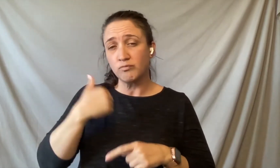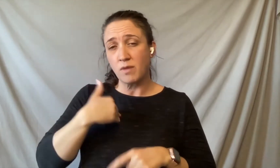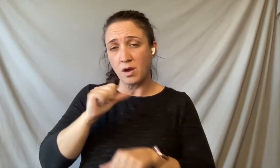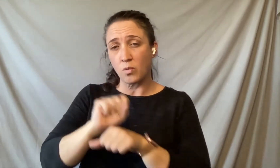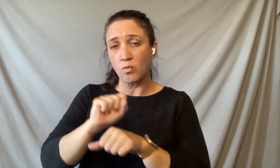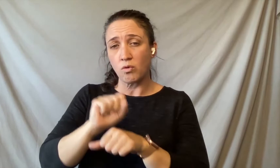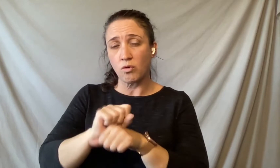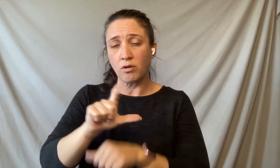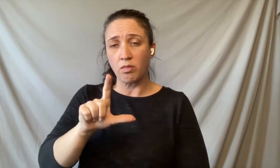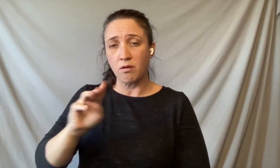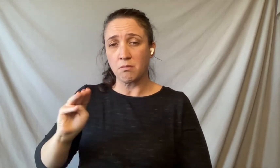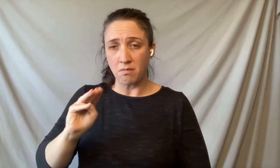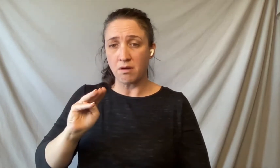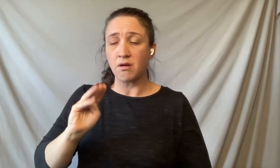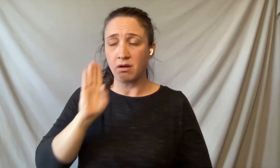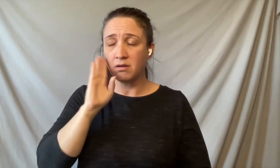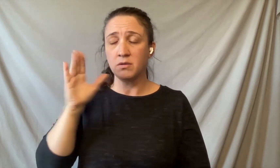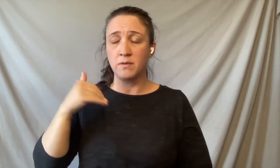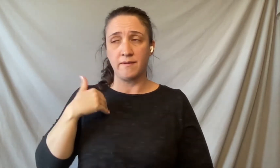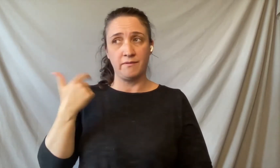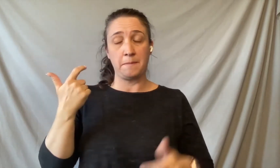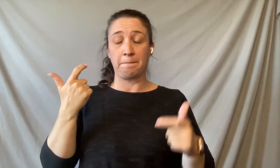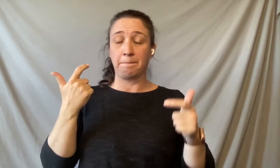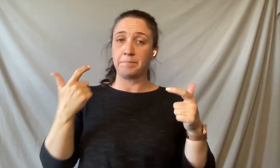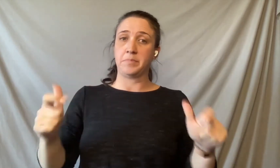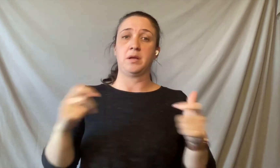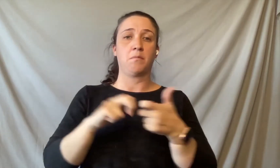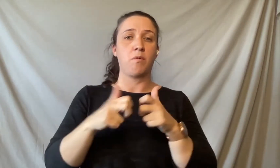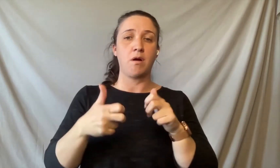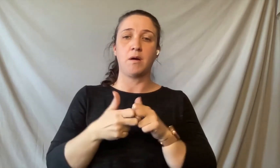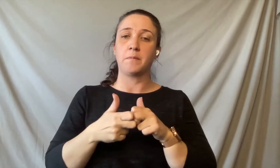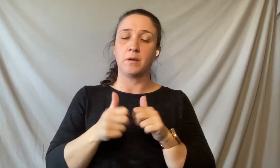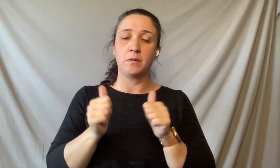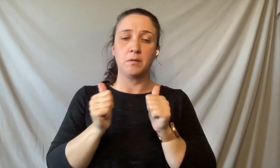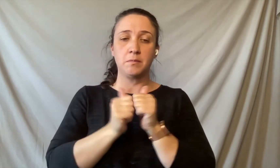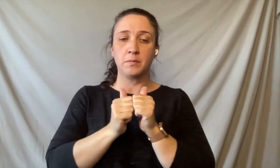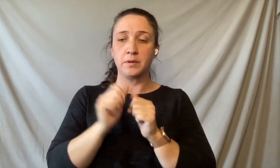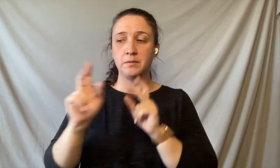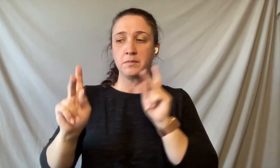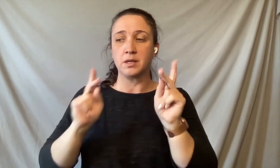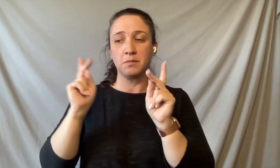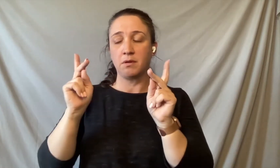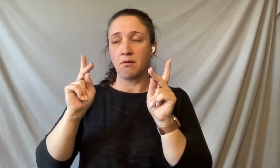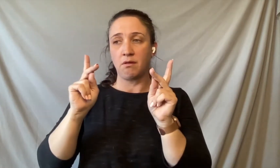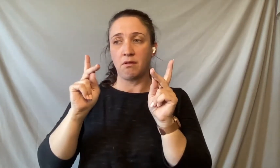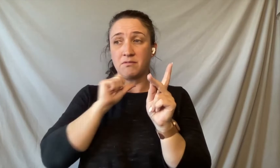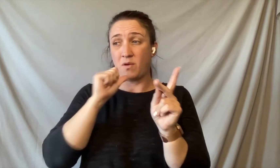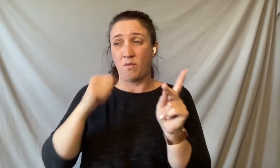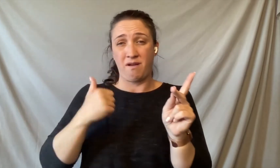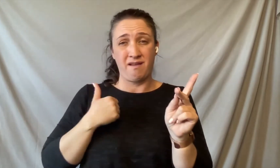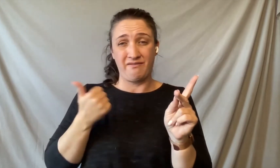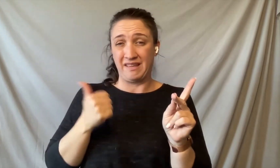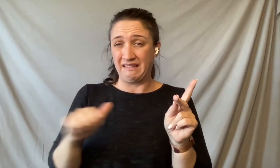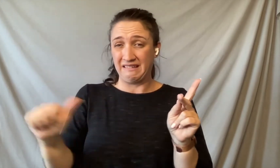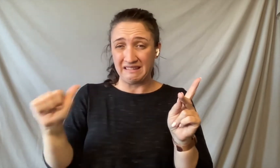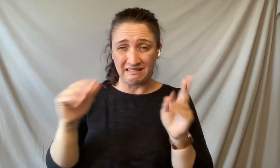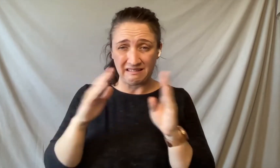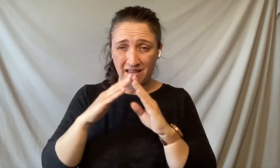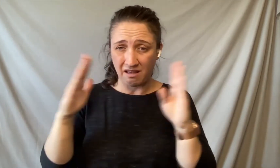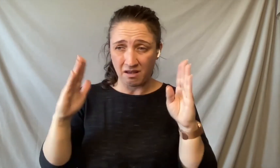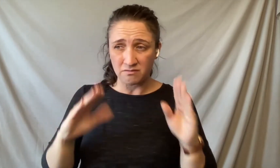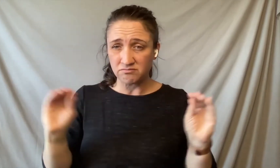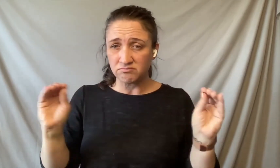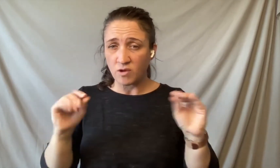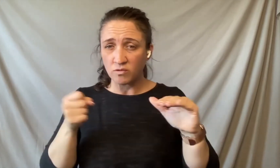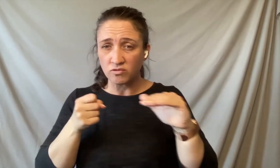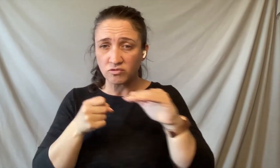is a big problem with people not having any housing at all, let alone, you